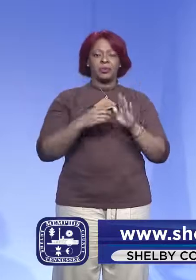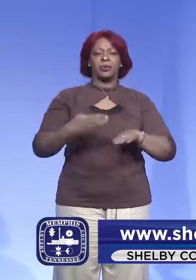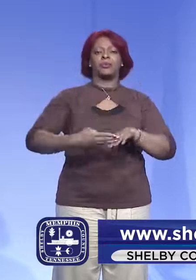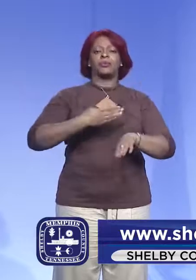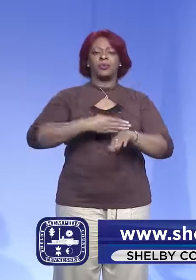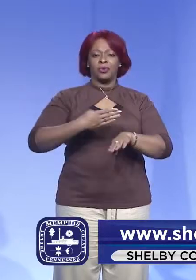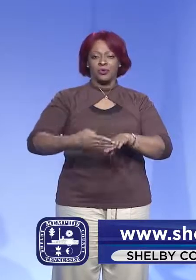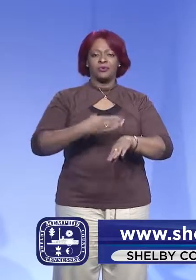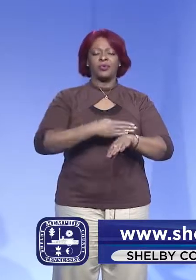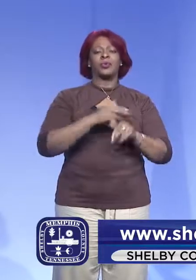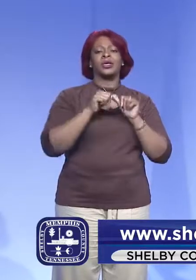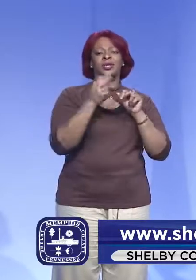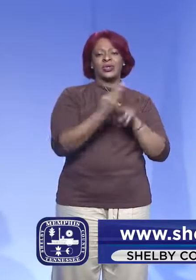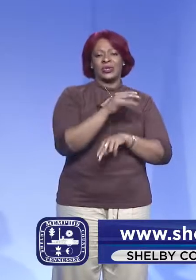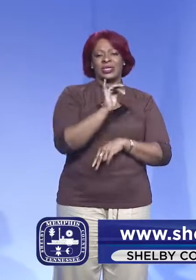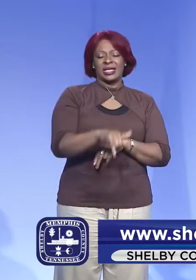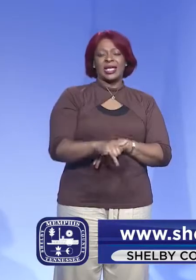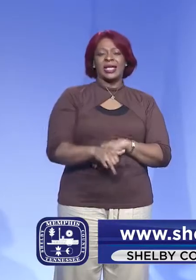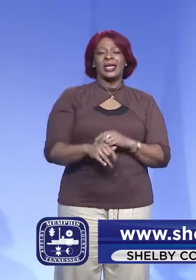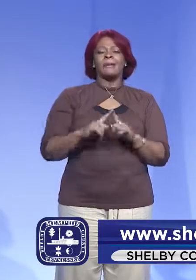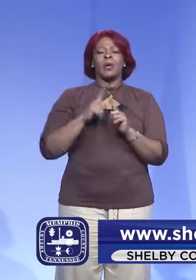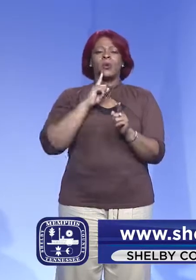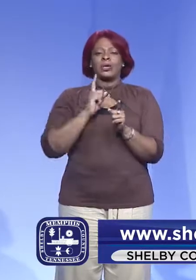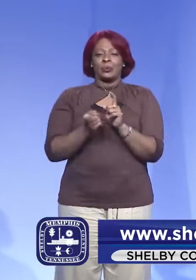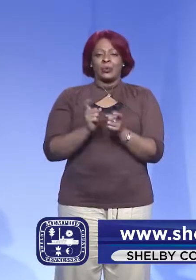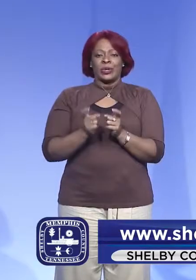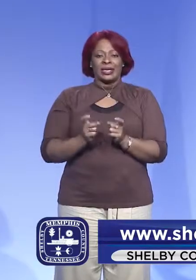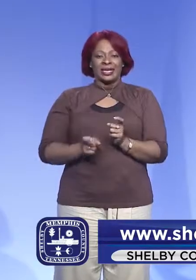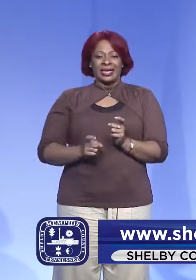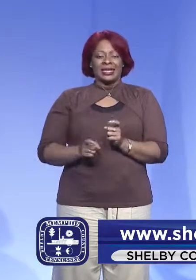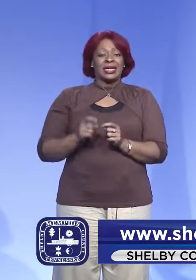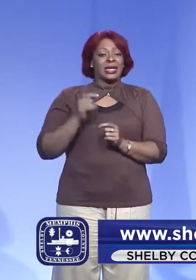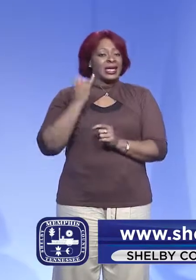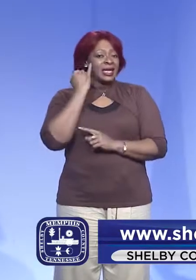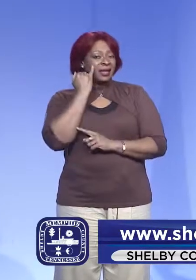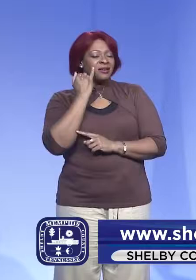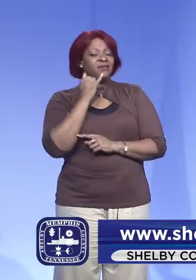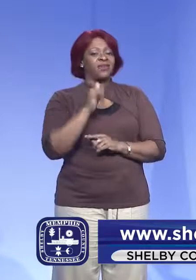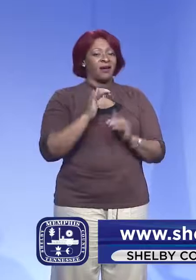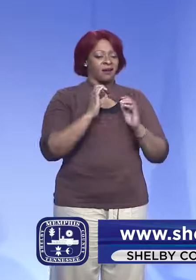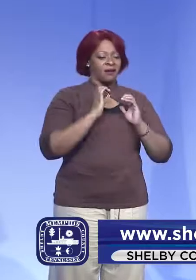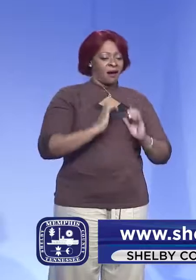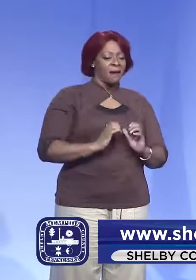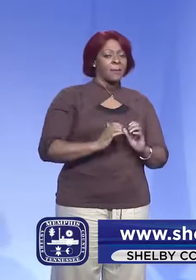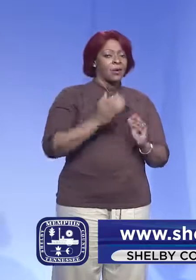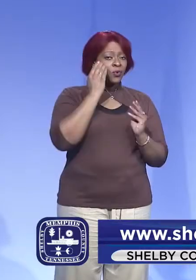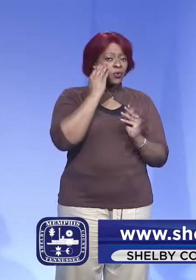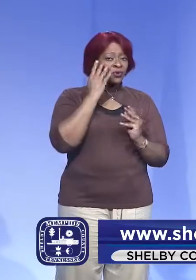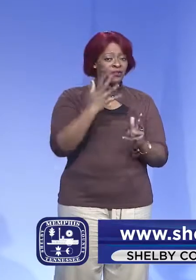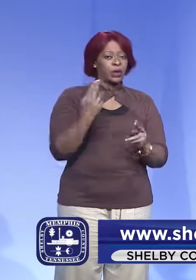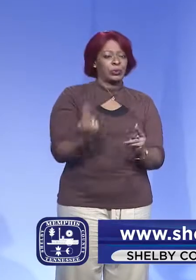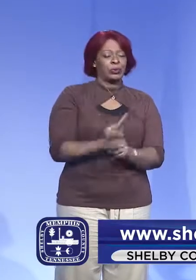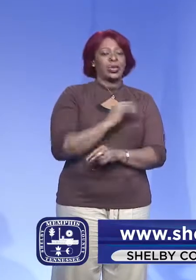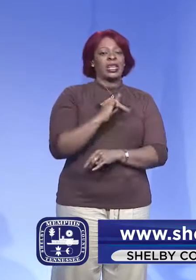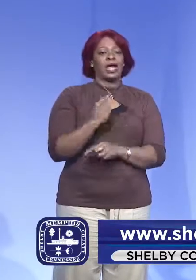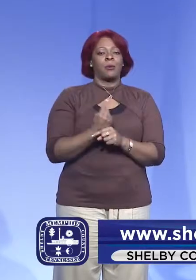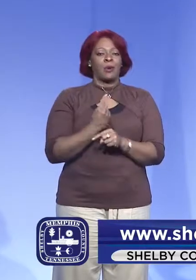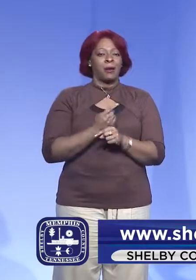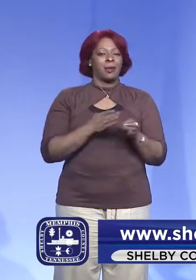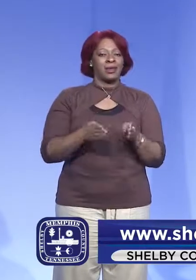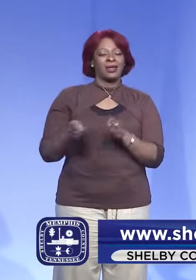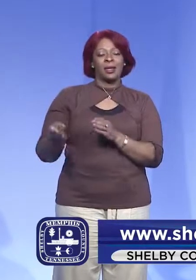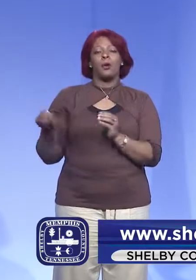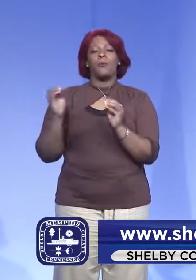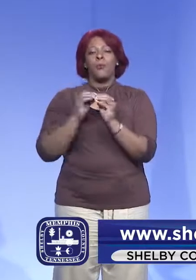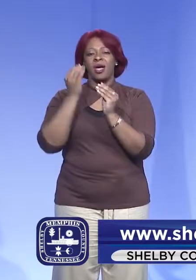continue to use that, but make tweaks to it based on whether or not the customers who have been notified are using it properly. So more to